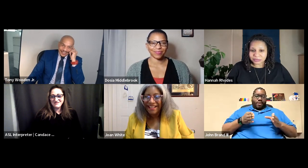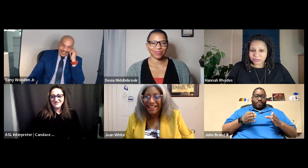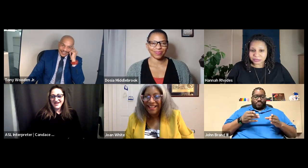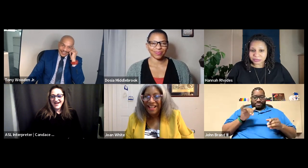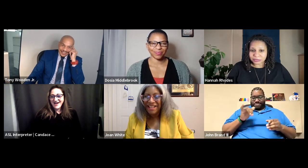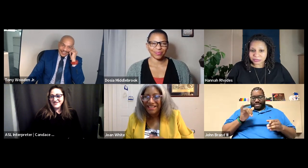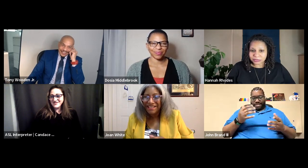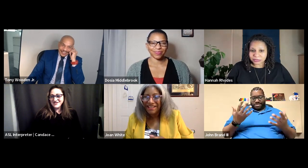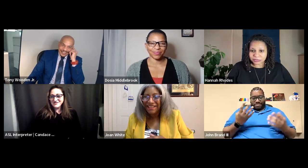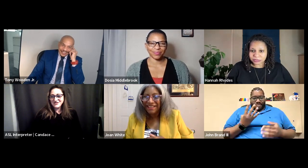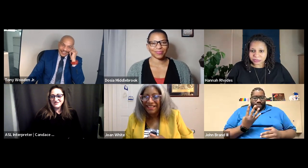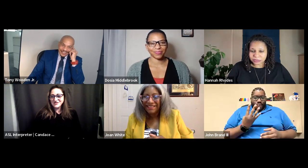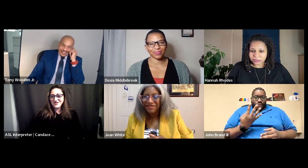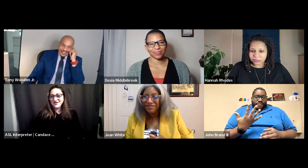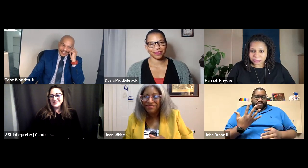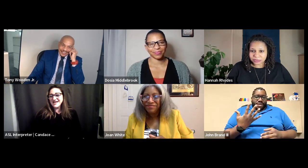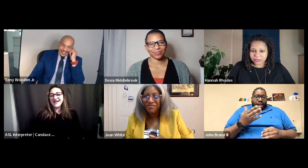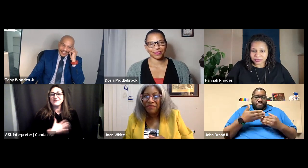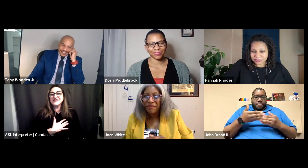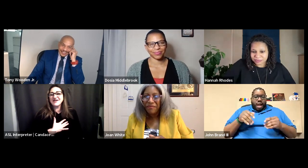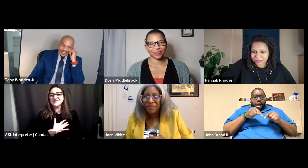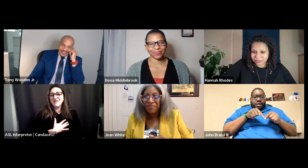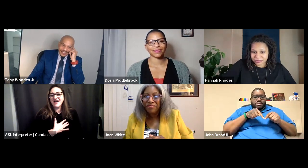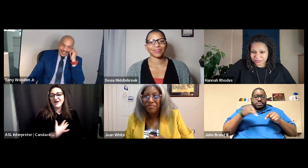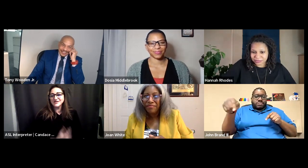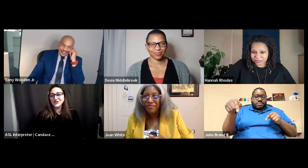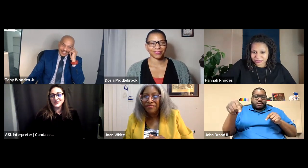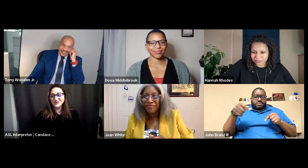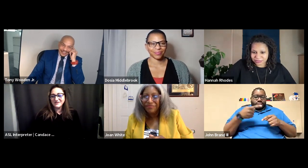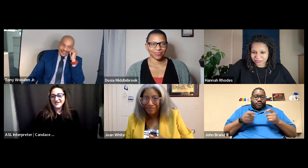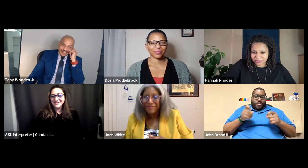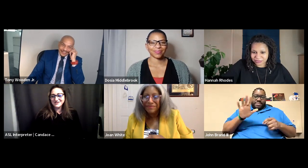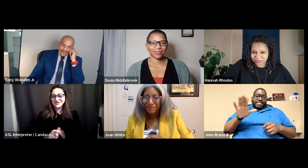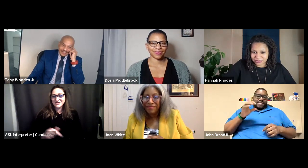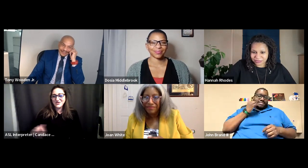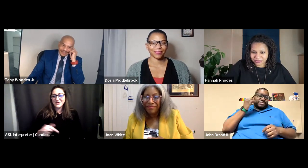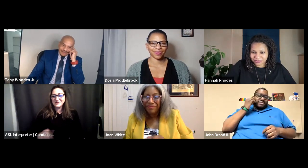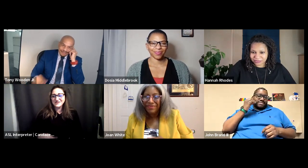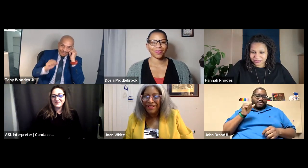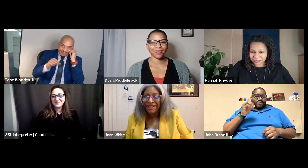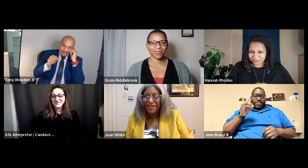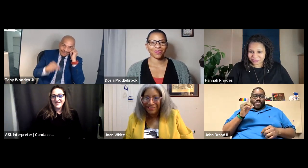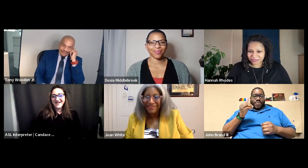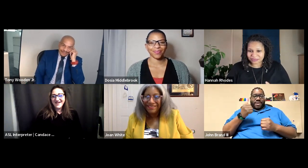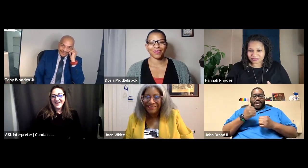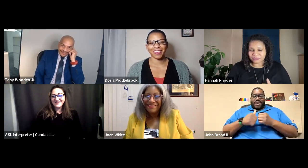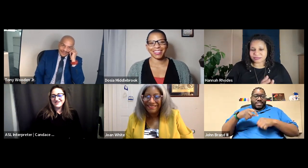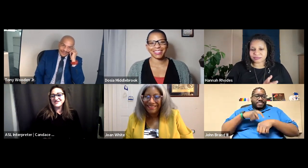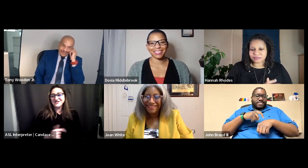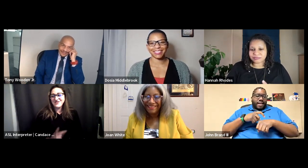home. So it was like it was my house too, because it was so close. And we used to go